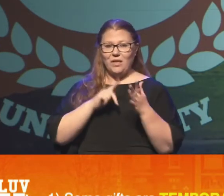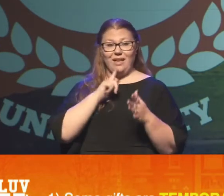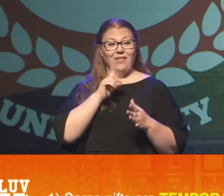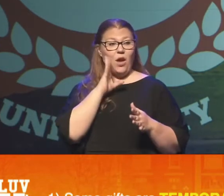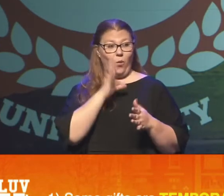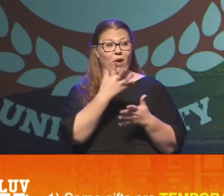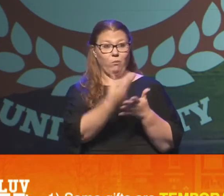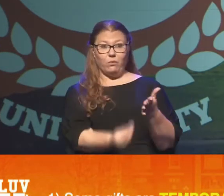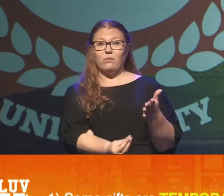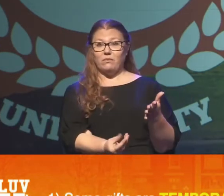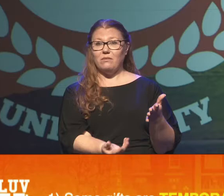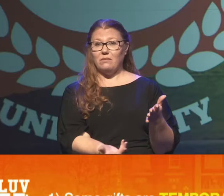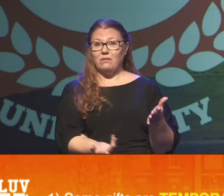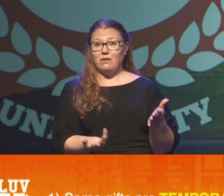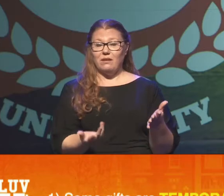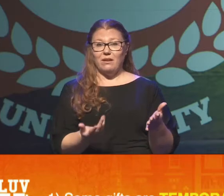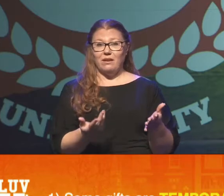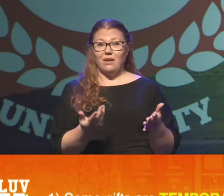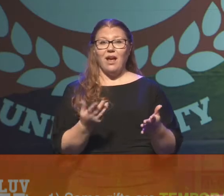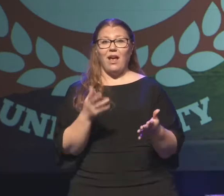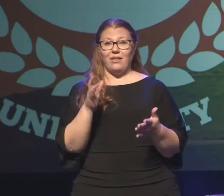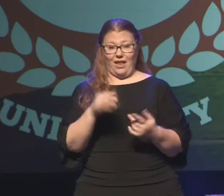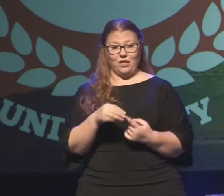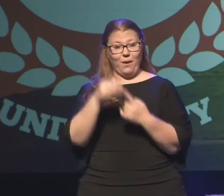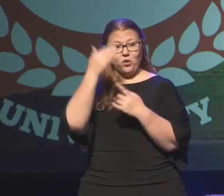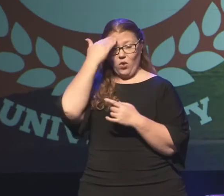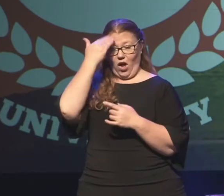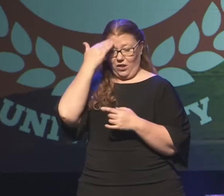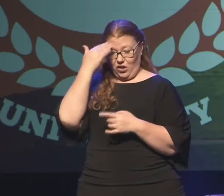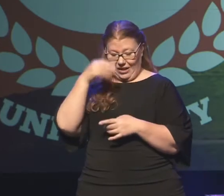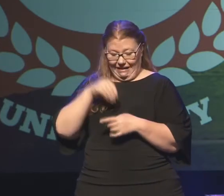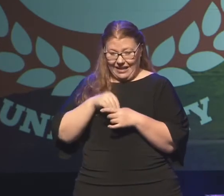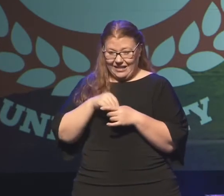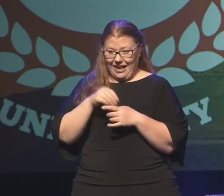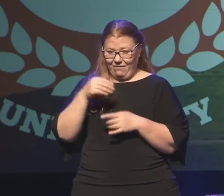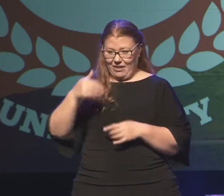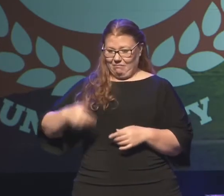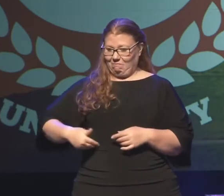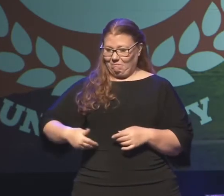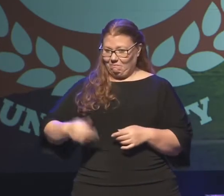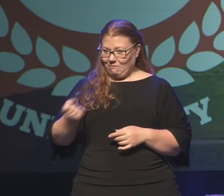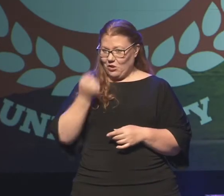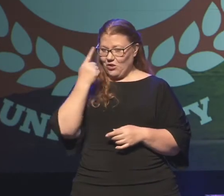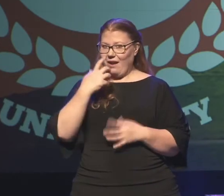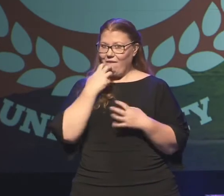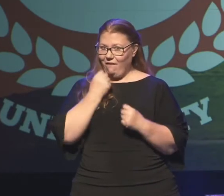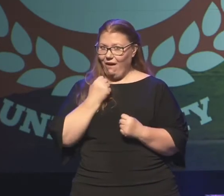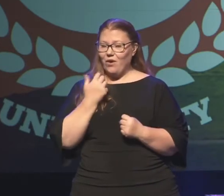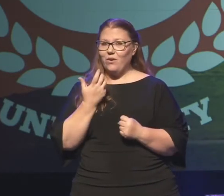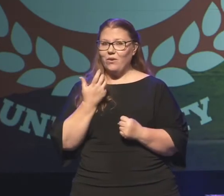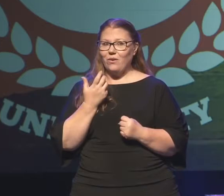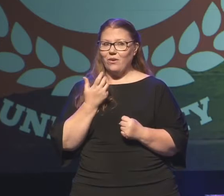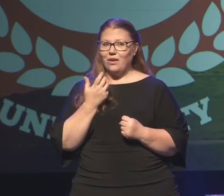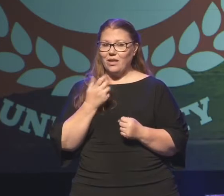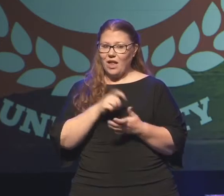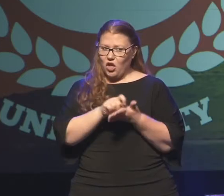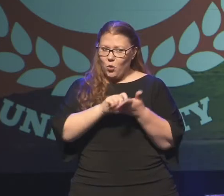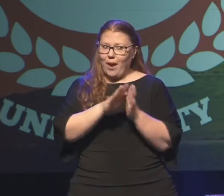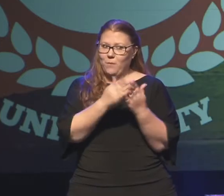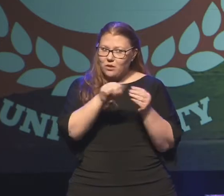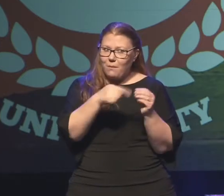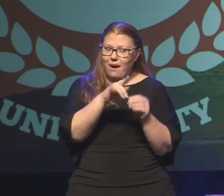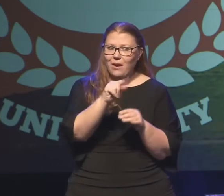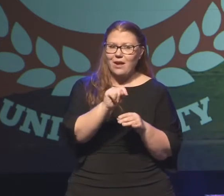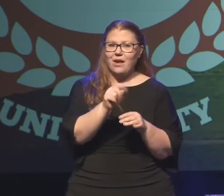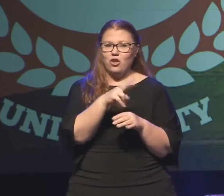silent. This special knowledge, this insight and understanding that you also value, he says you're writing books about it.